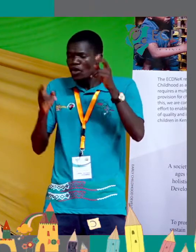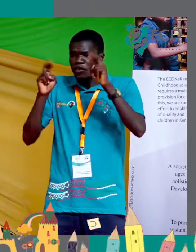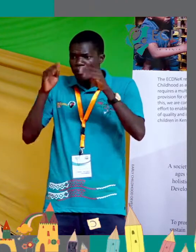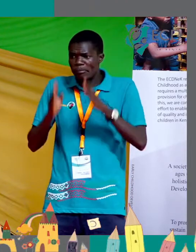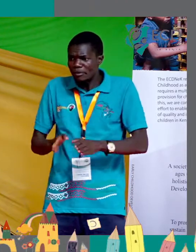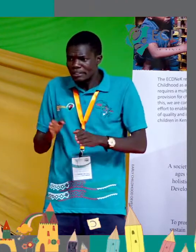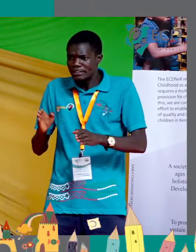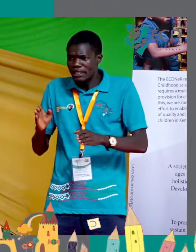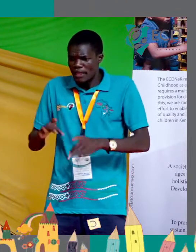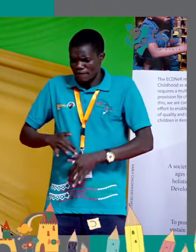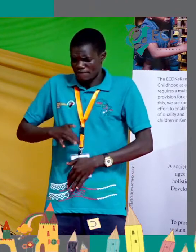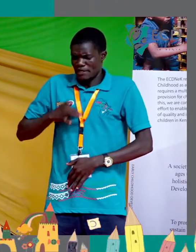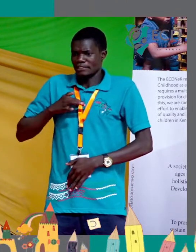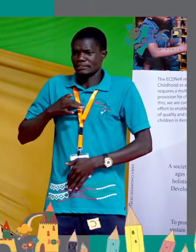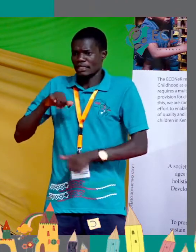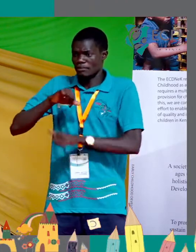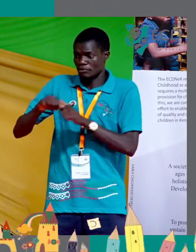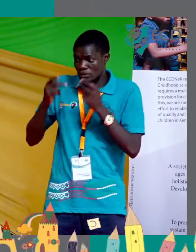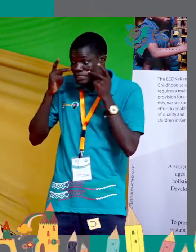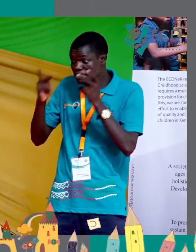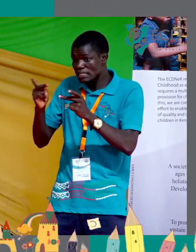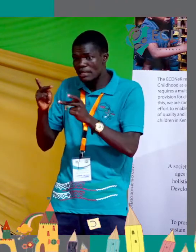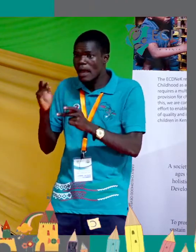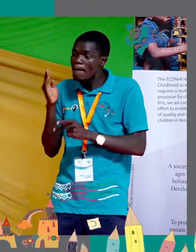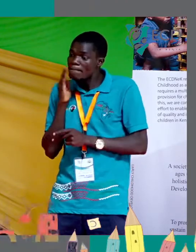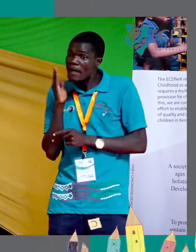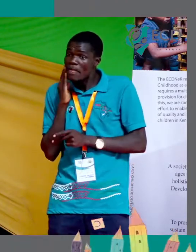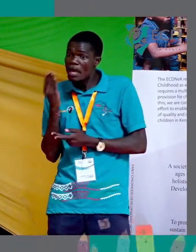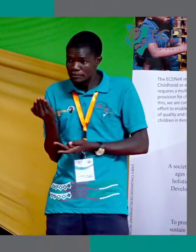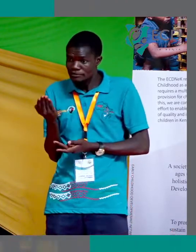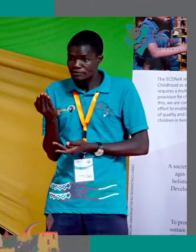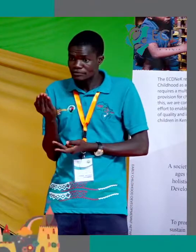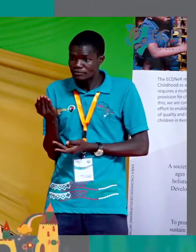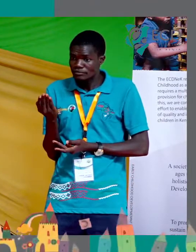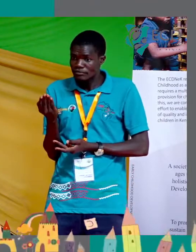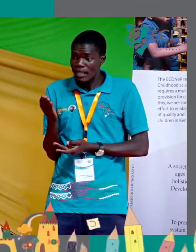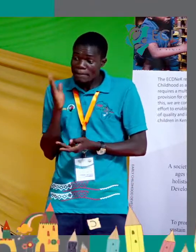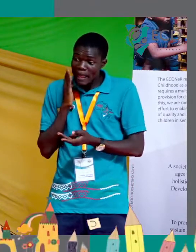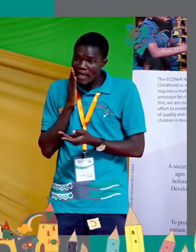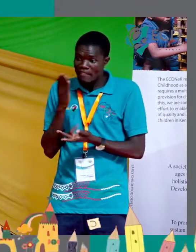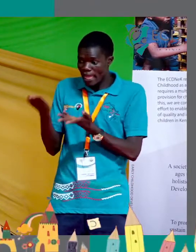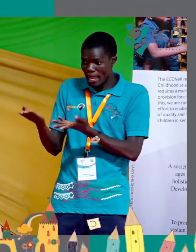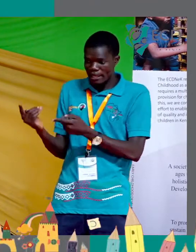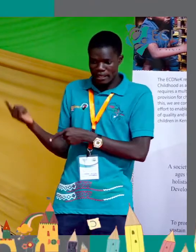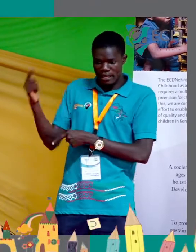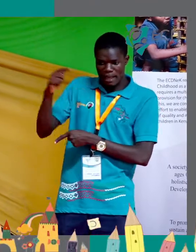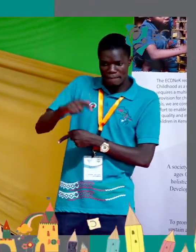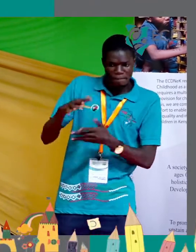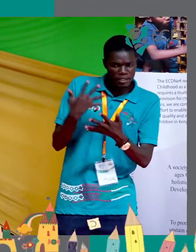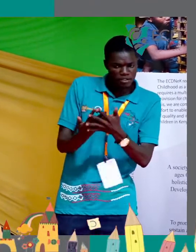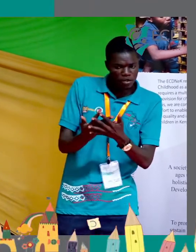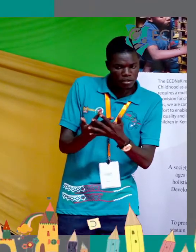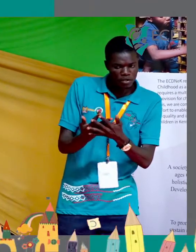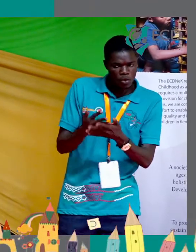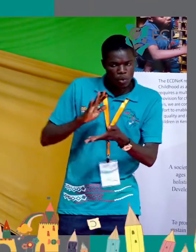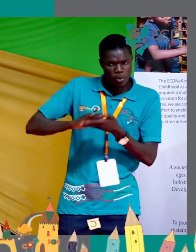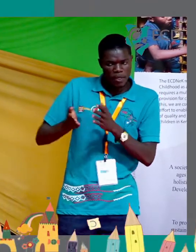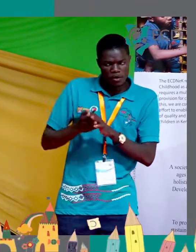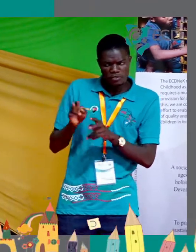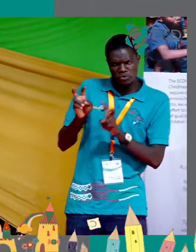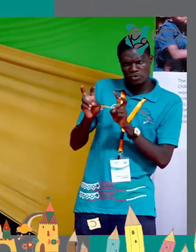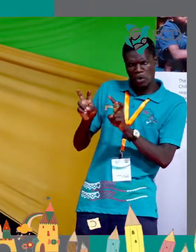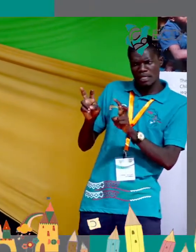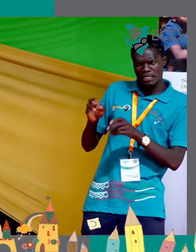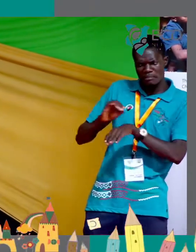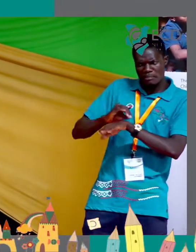don't see them. Because the mother works with this baby, the mother gets convicted and gets convicted with this baby.